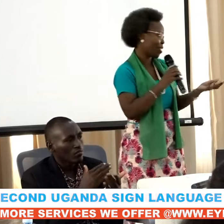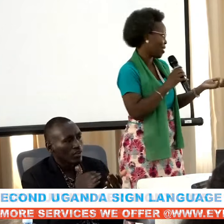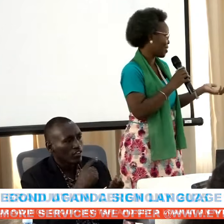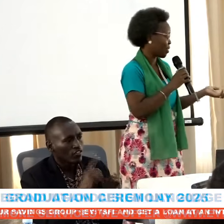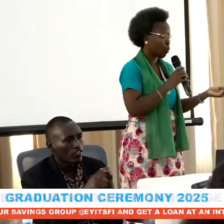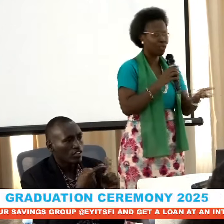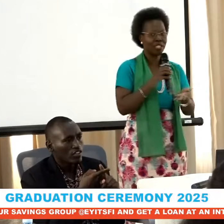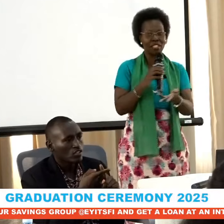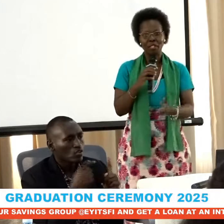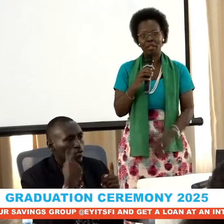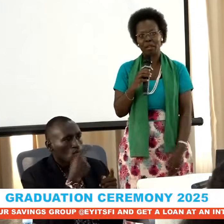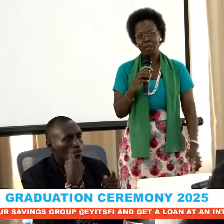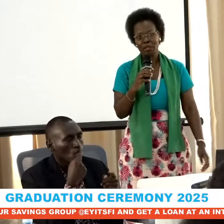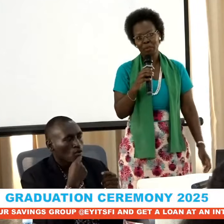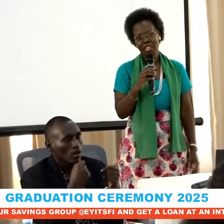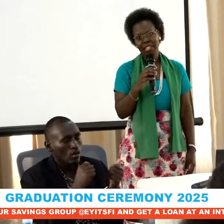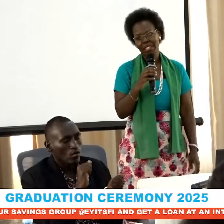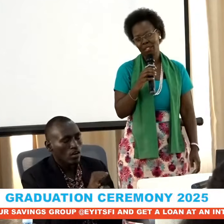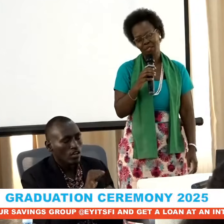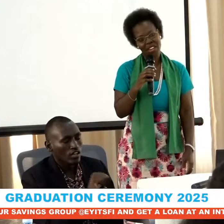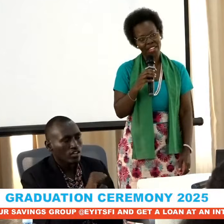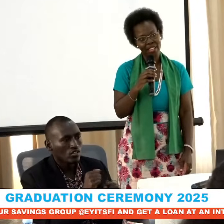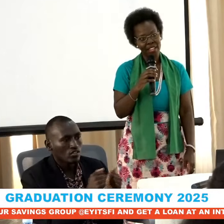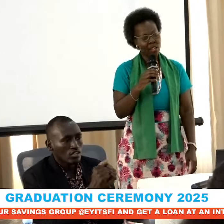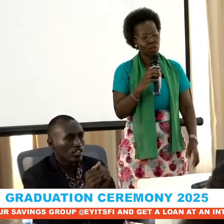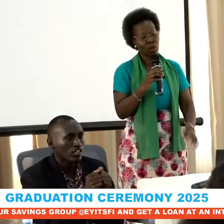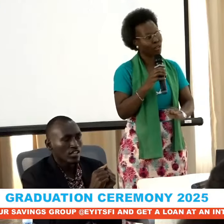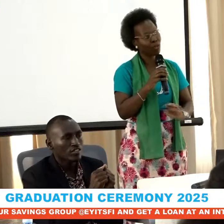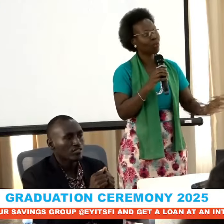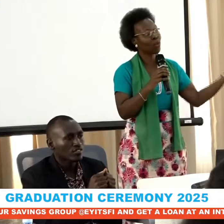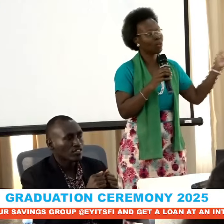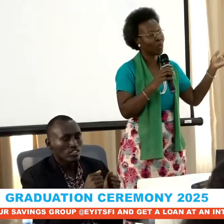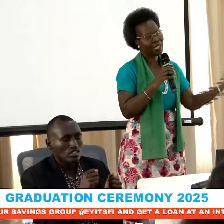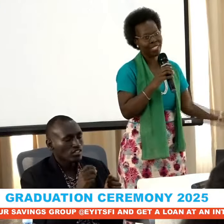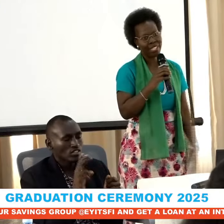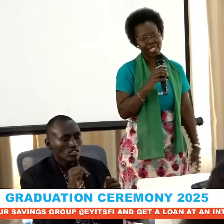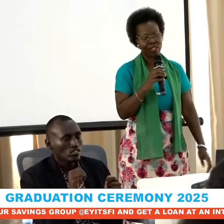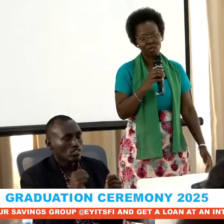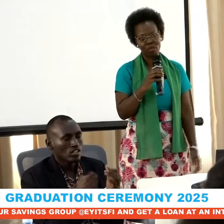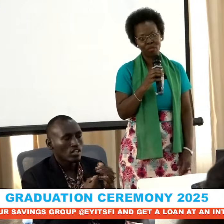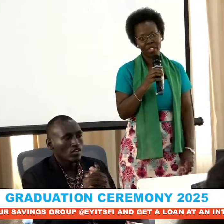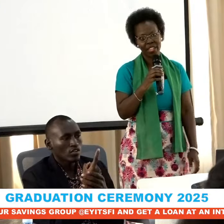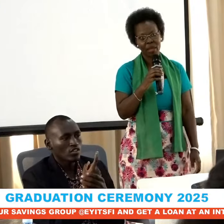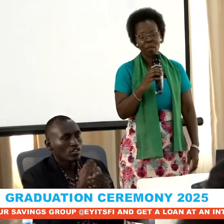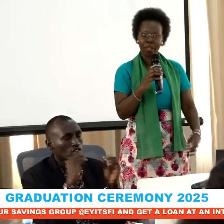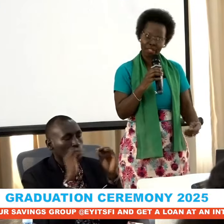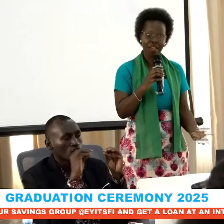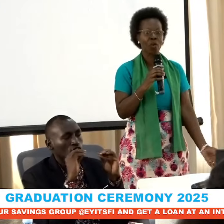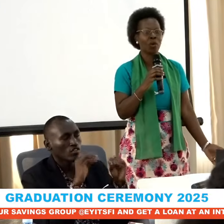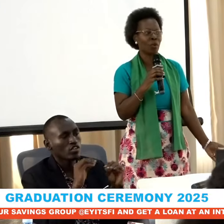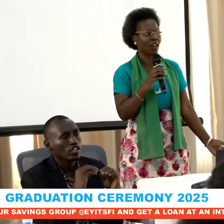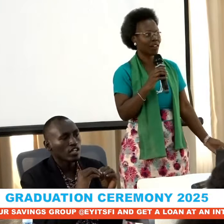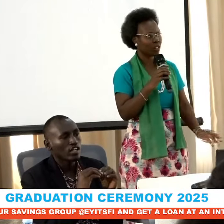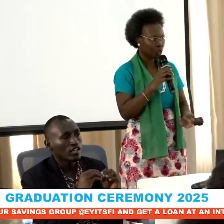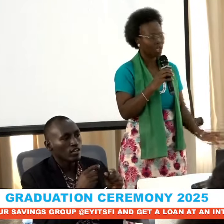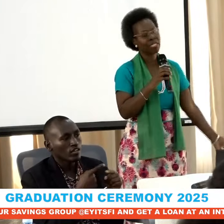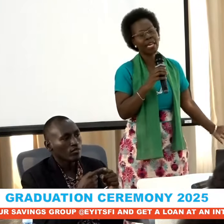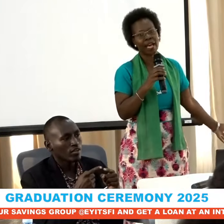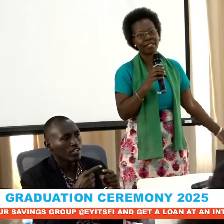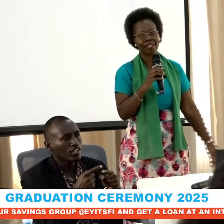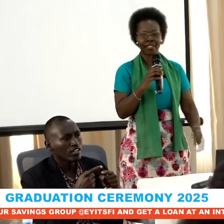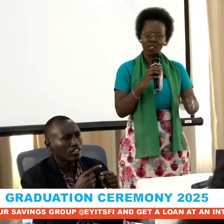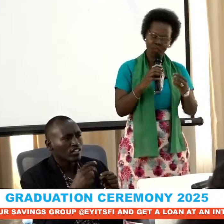ever had the opportunity to get this training. So I don't know what we're teaching the children. But there we were,